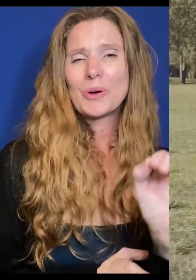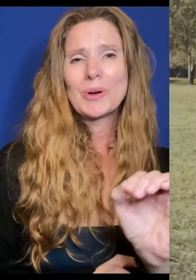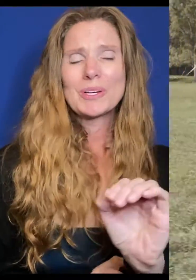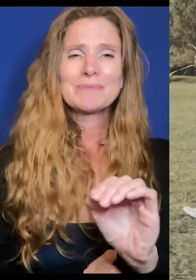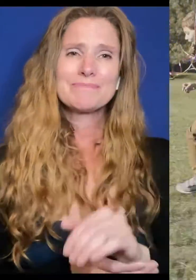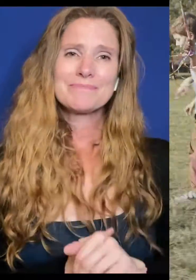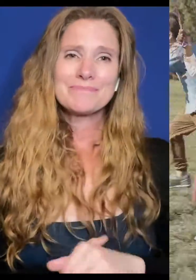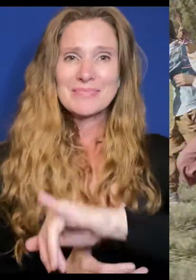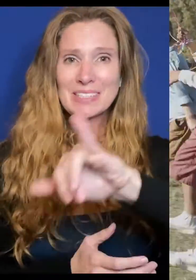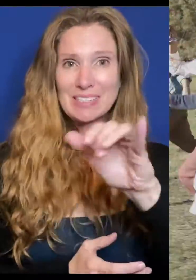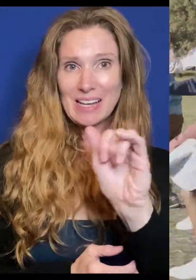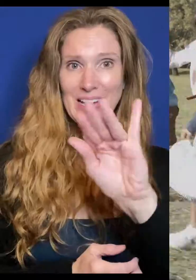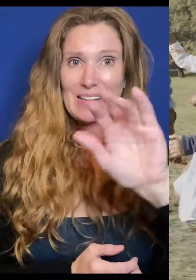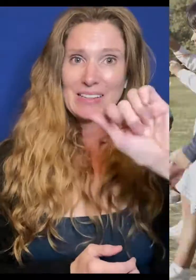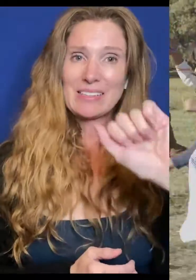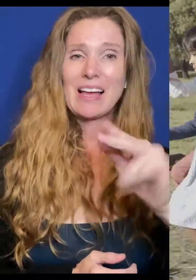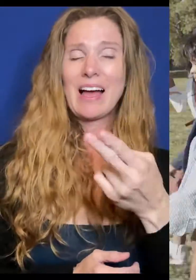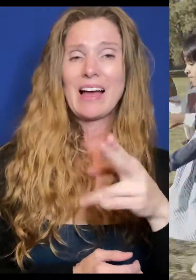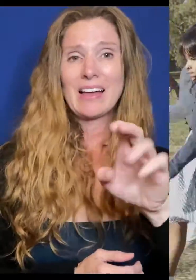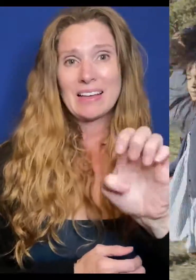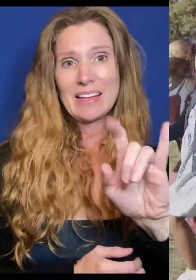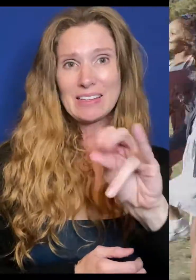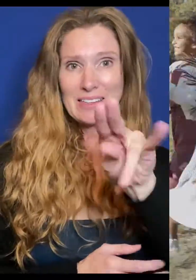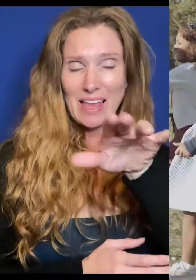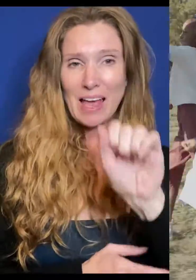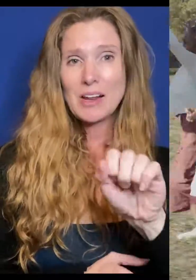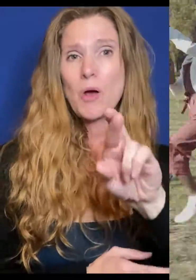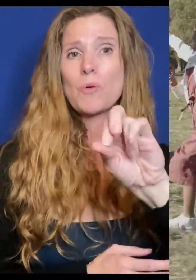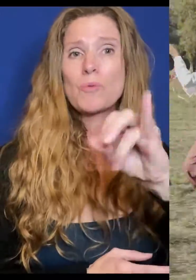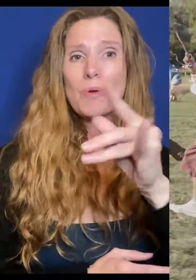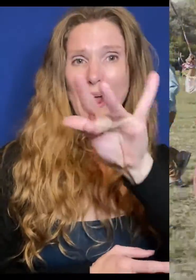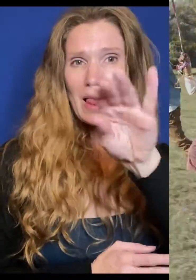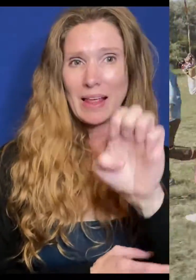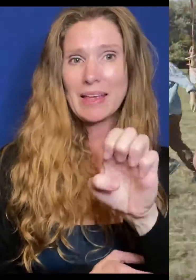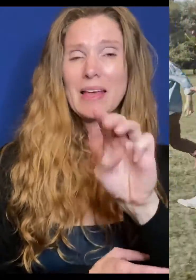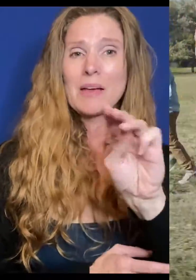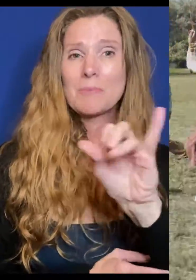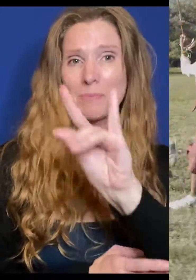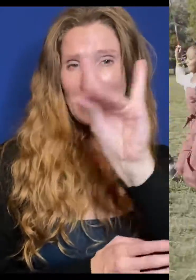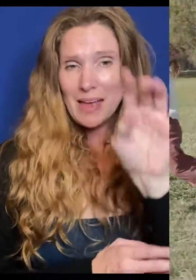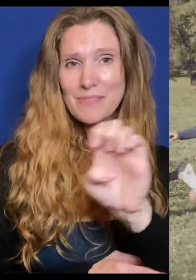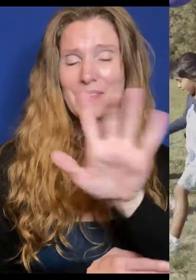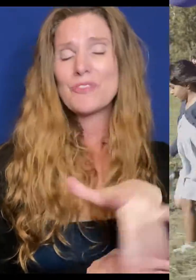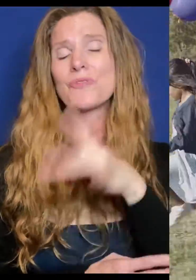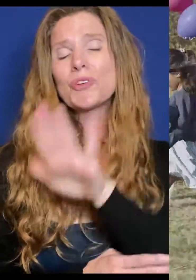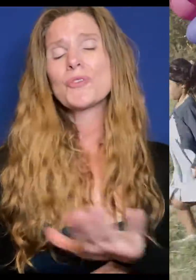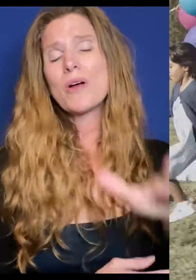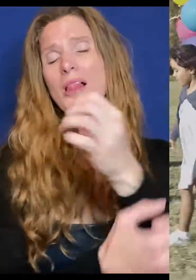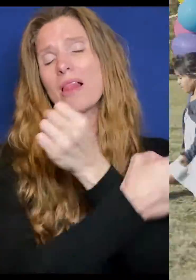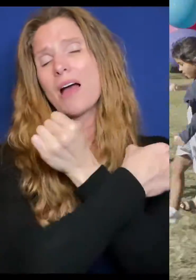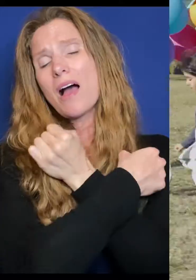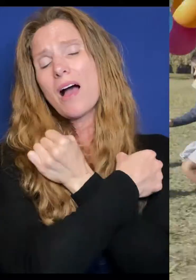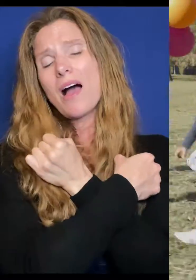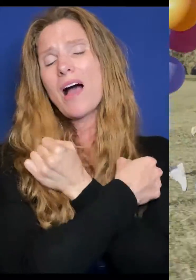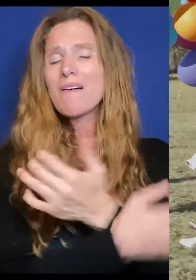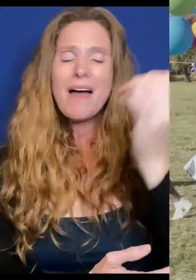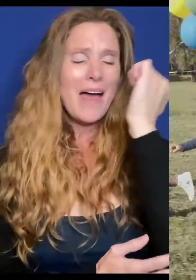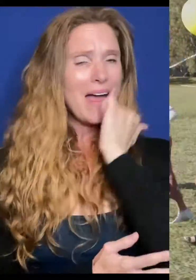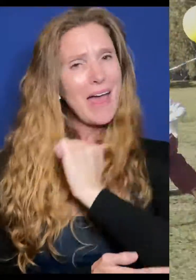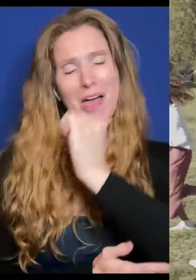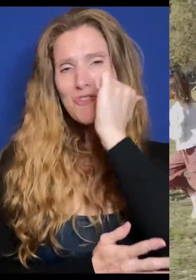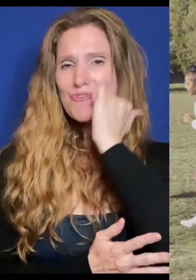Yaya, Eliana, Rogelio, Maite We feel your love